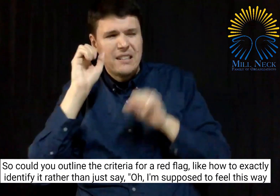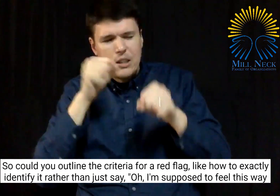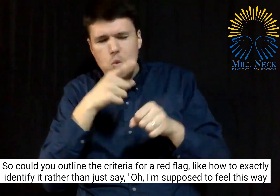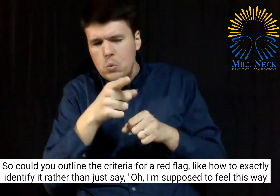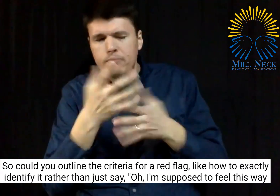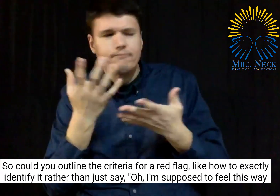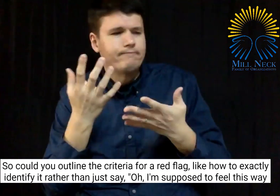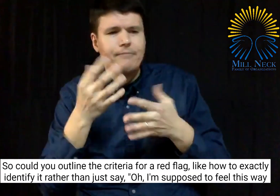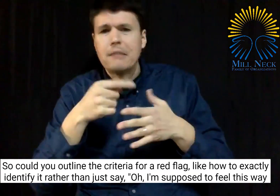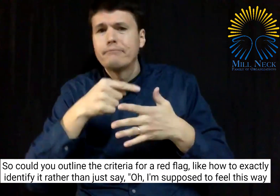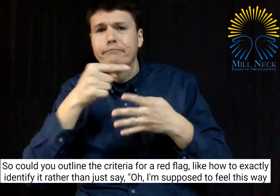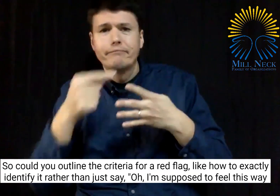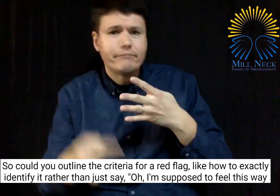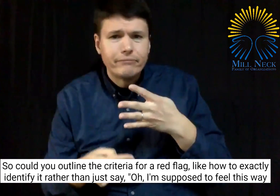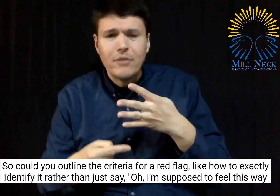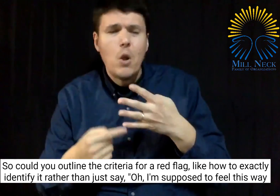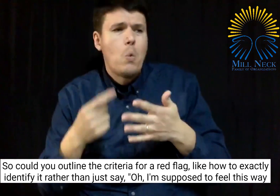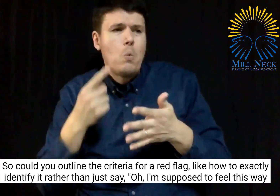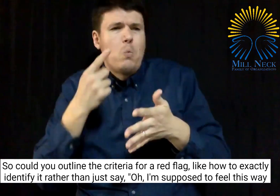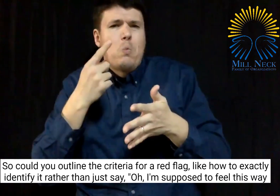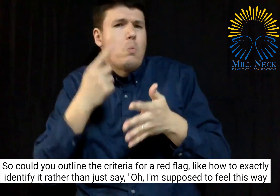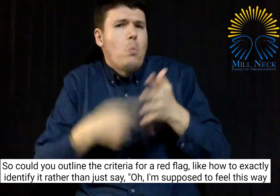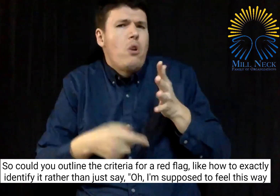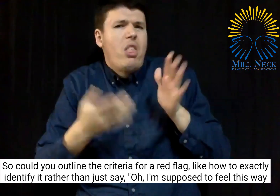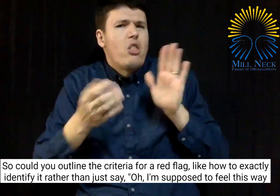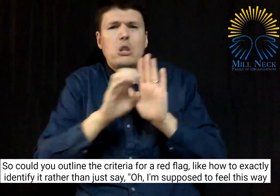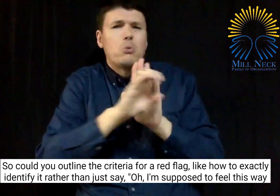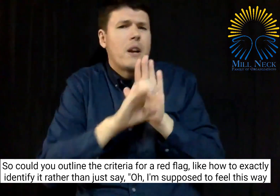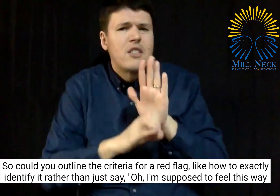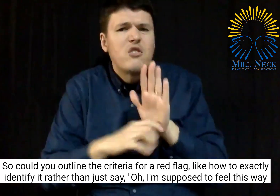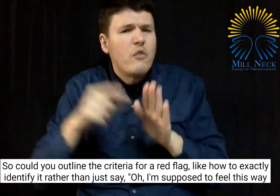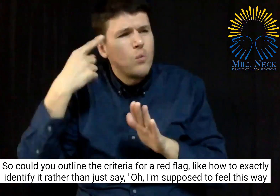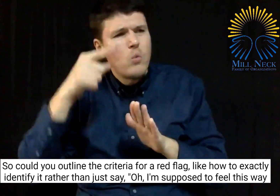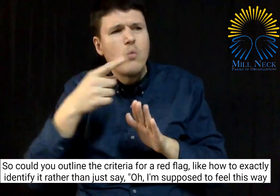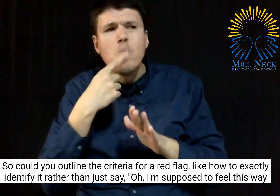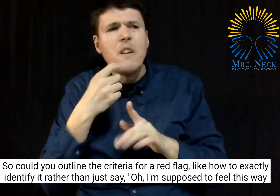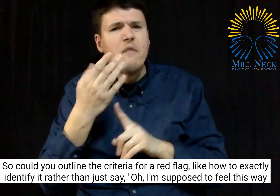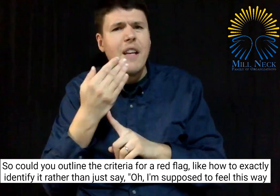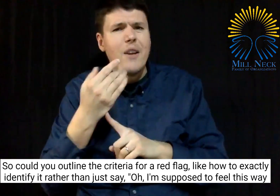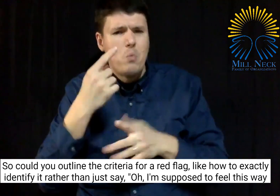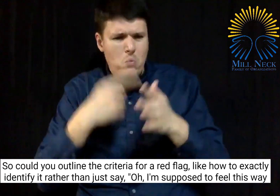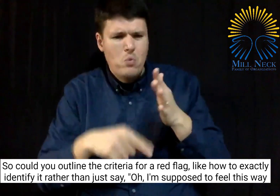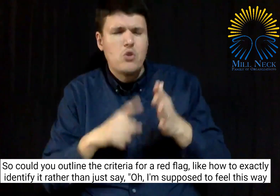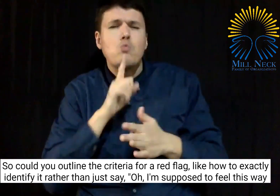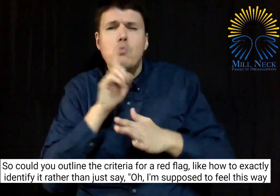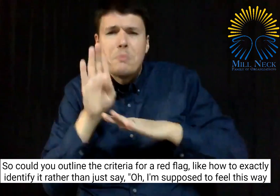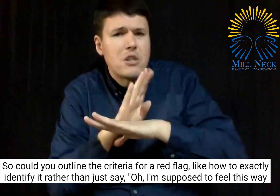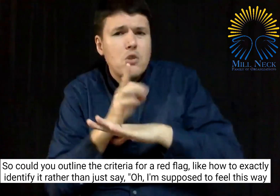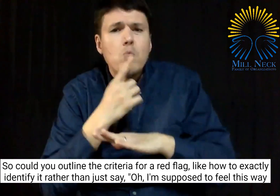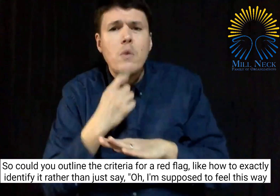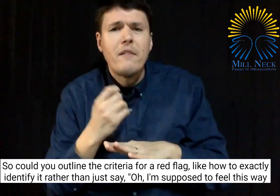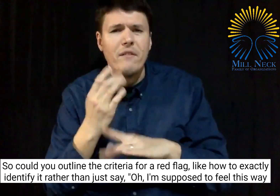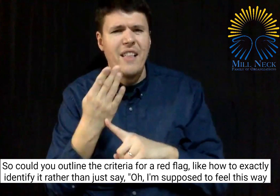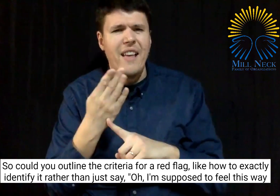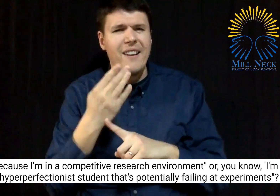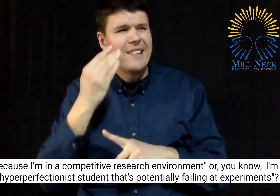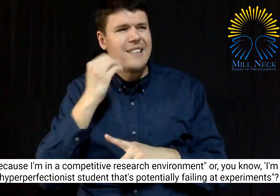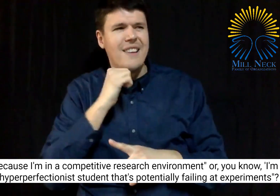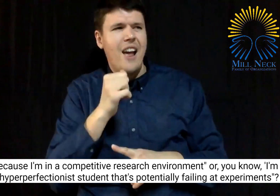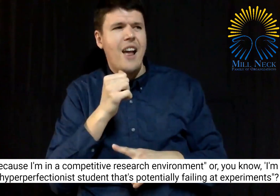the criteria for a red flag, like how to exactly identify it, rather than just say, oh, I'm supposed to feel this way because I'm in a